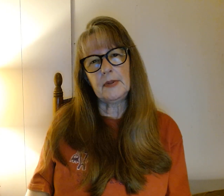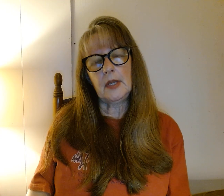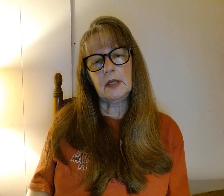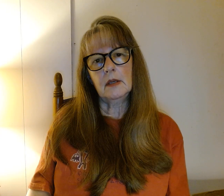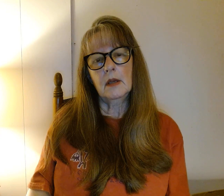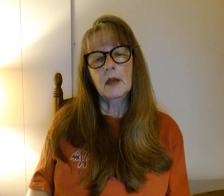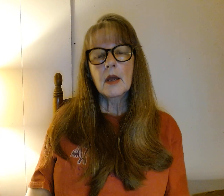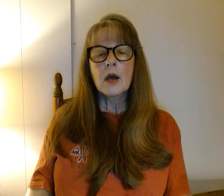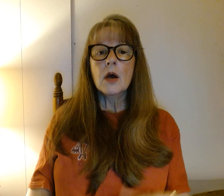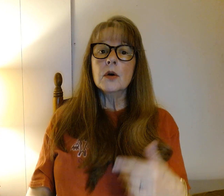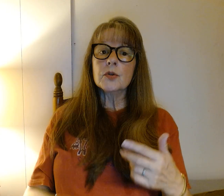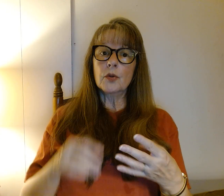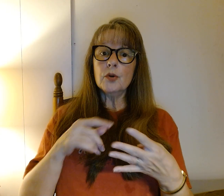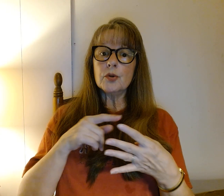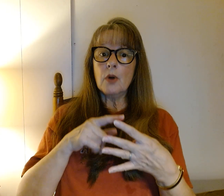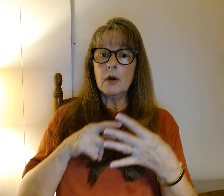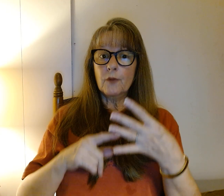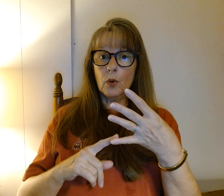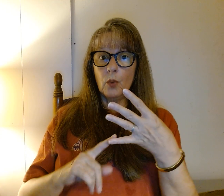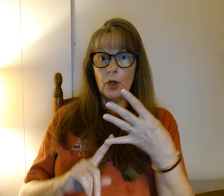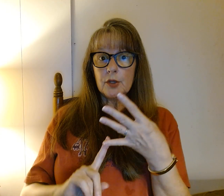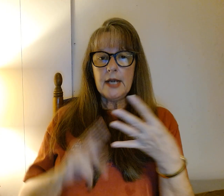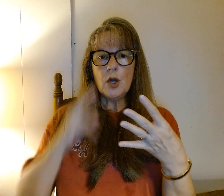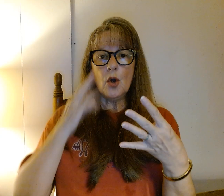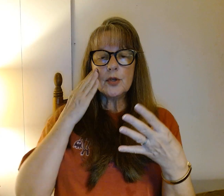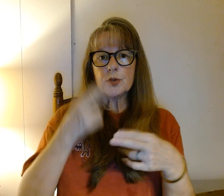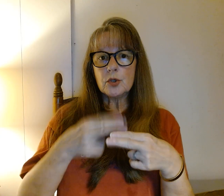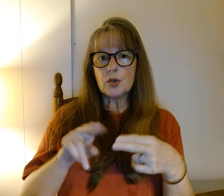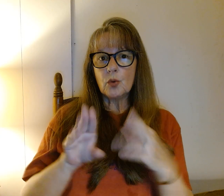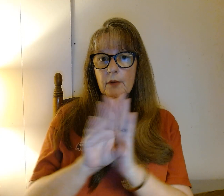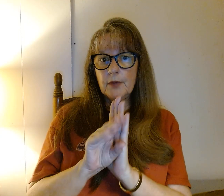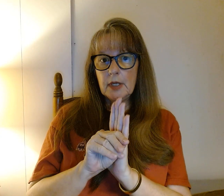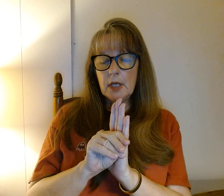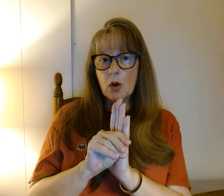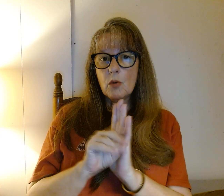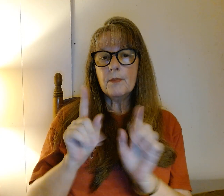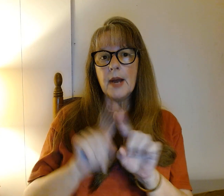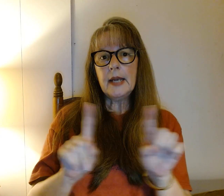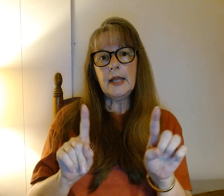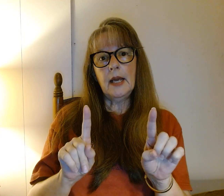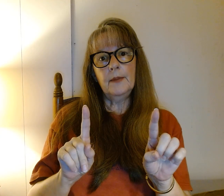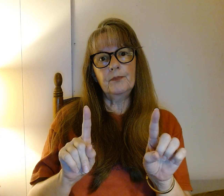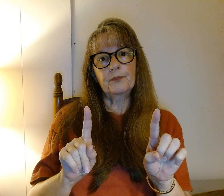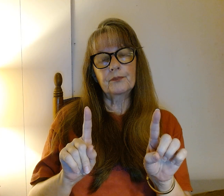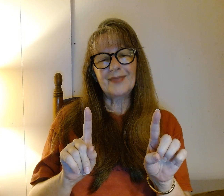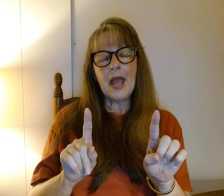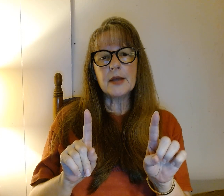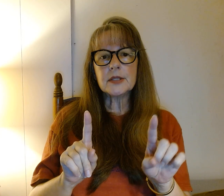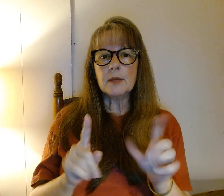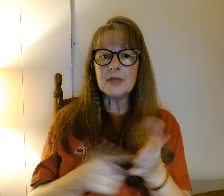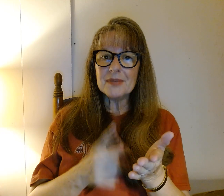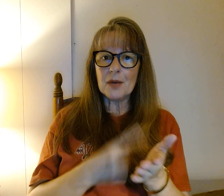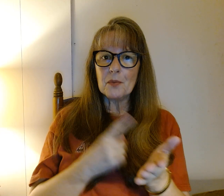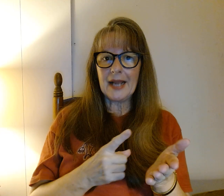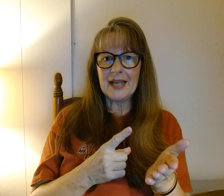thing. So those are our 4 words. I know this was a short video, but sometimes I would like to kind